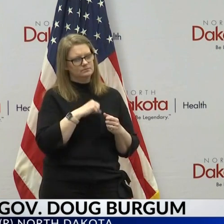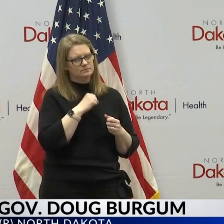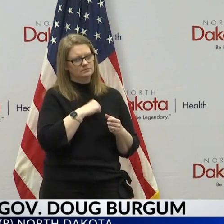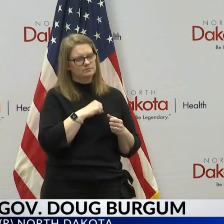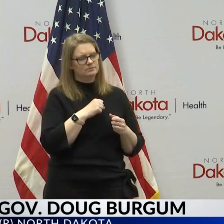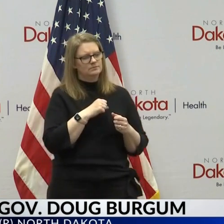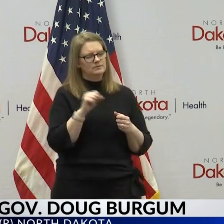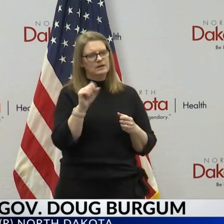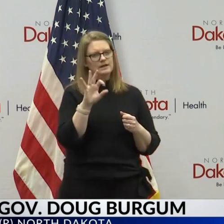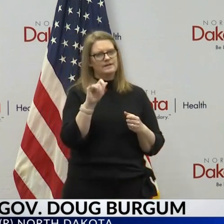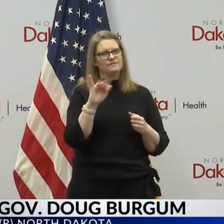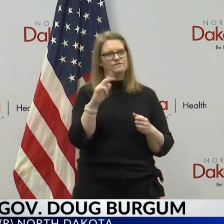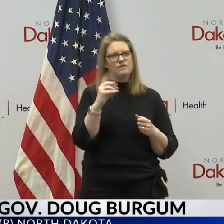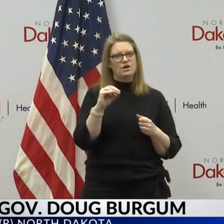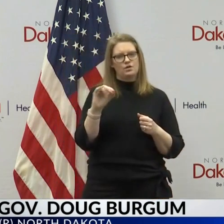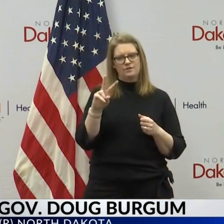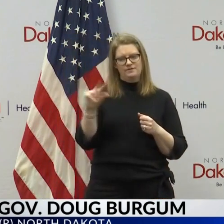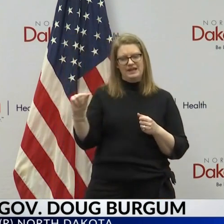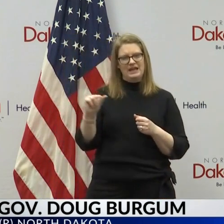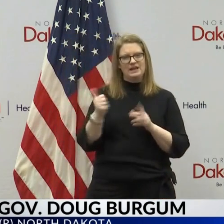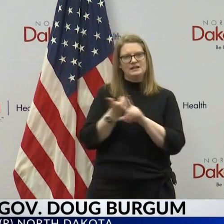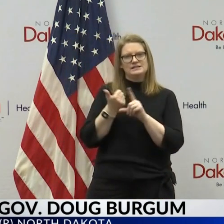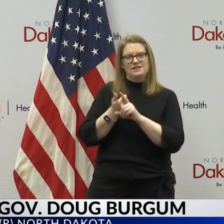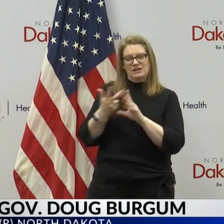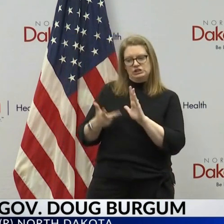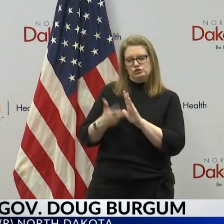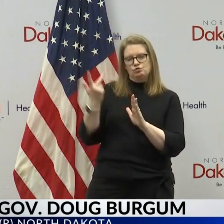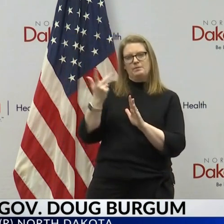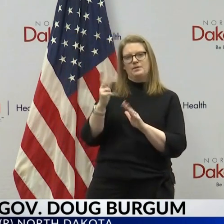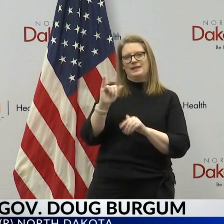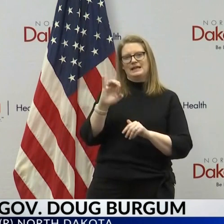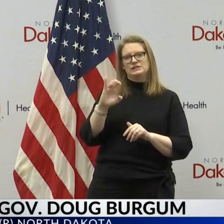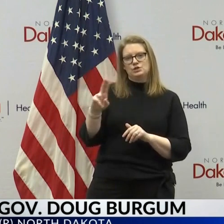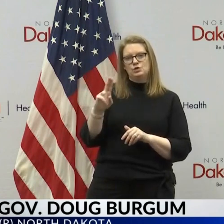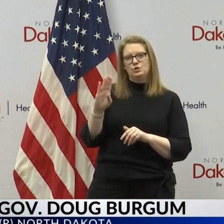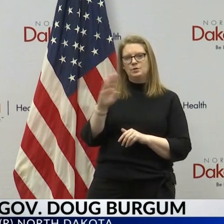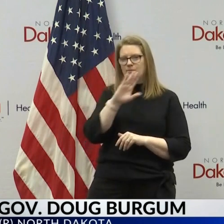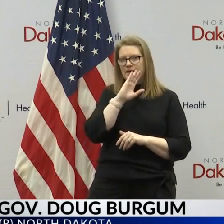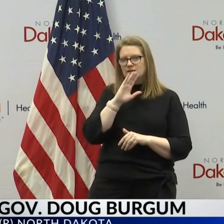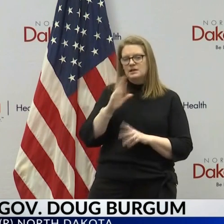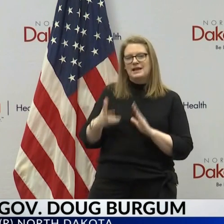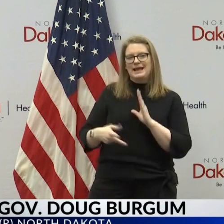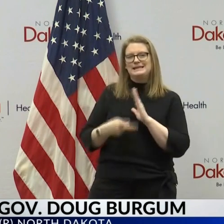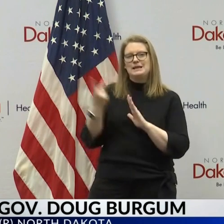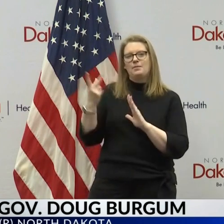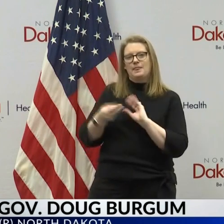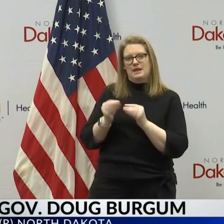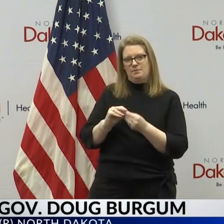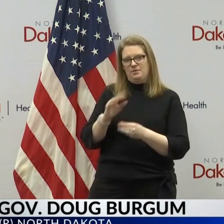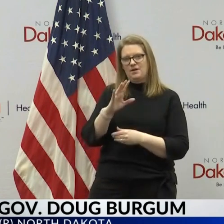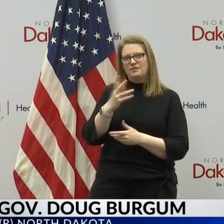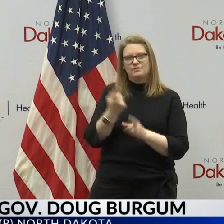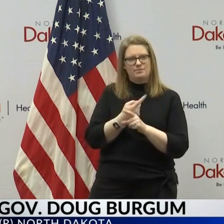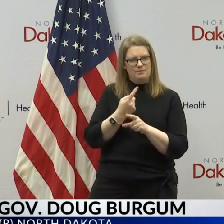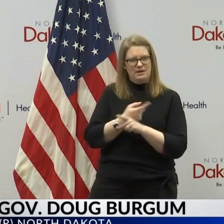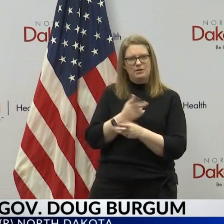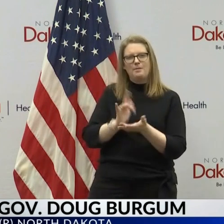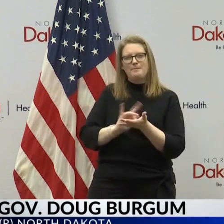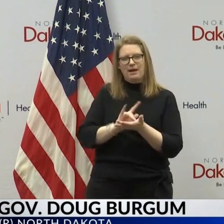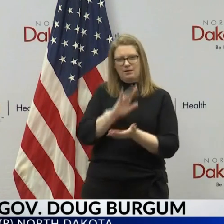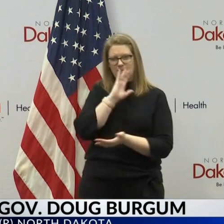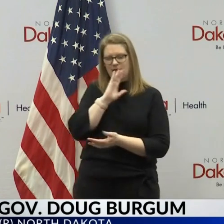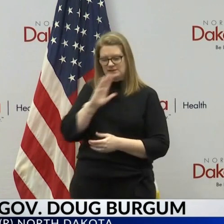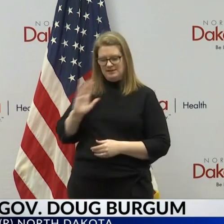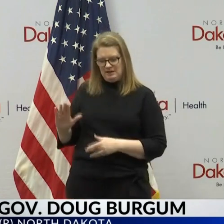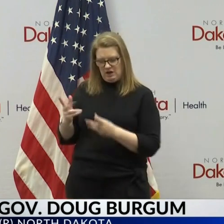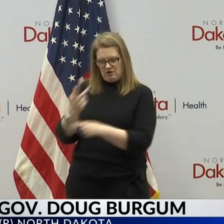And the Fargo VA has tripled the number of ICU beds, and they've doubled the number of general medical beds in their facility. And they've